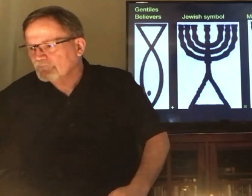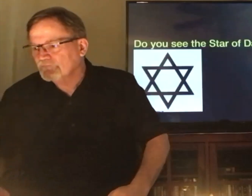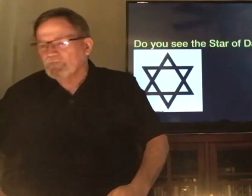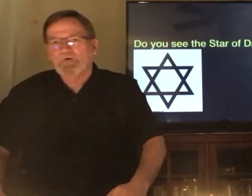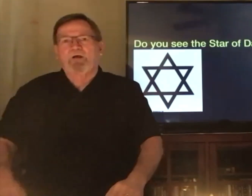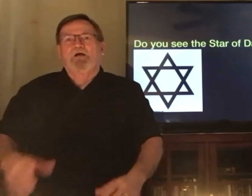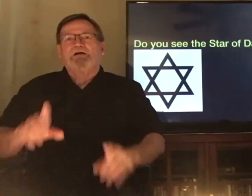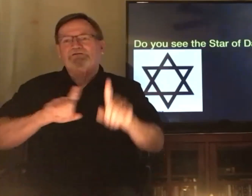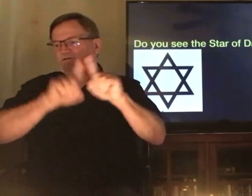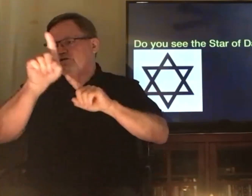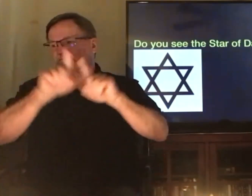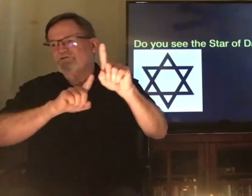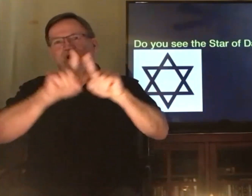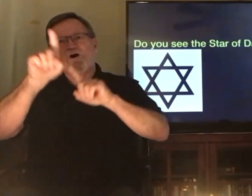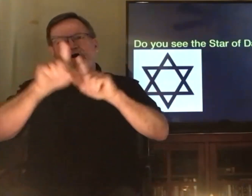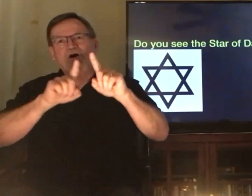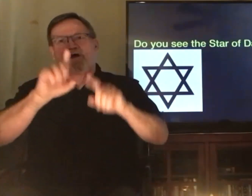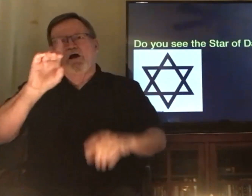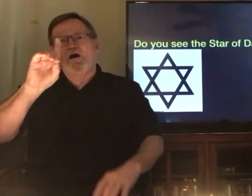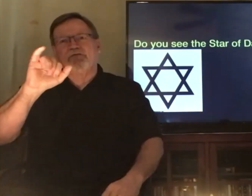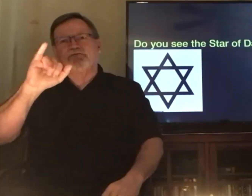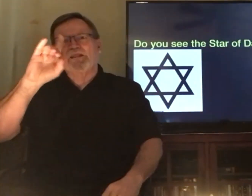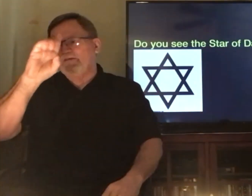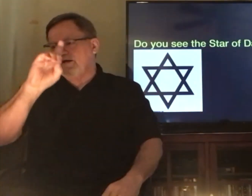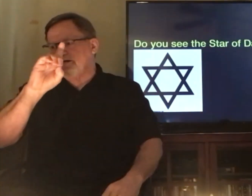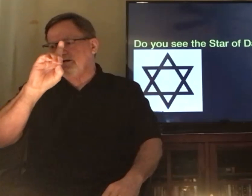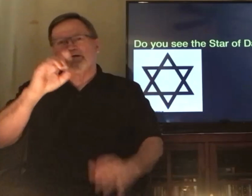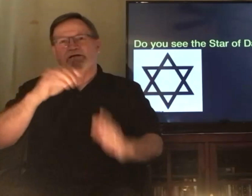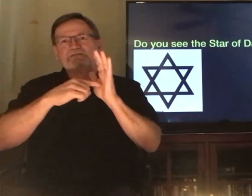Looks like one right now, but it's more than one. One, two, or three.